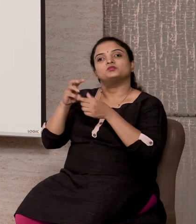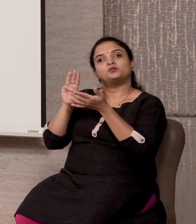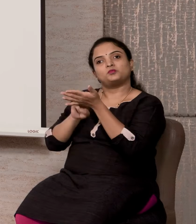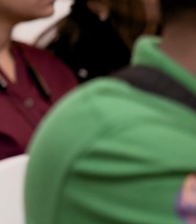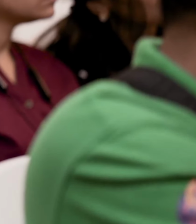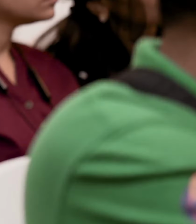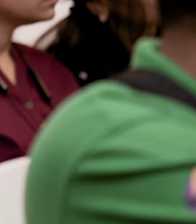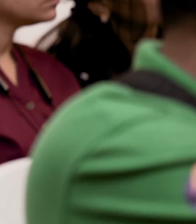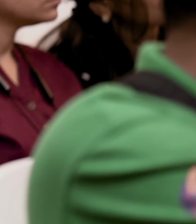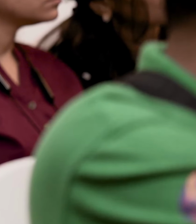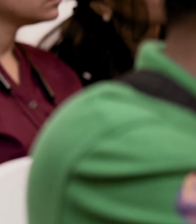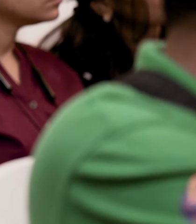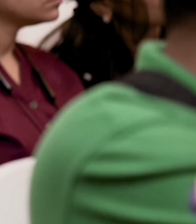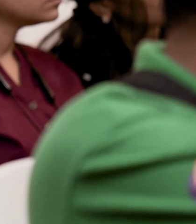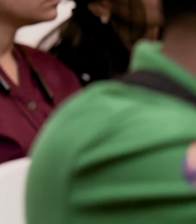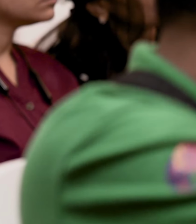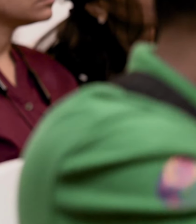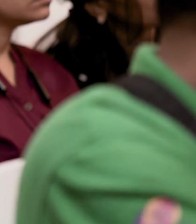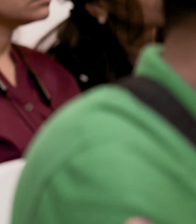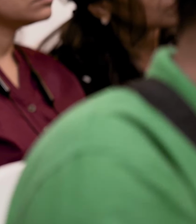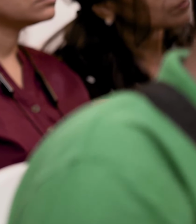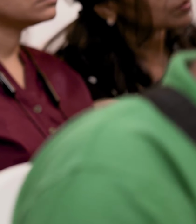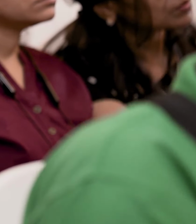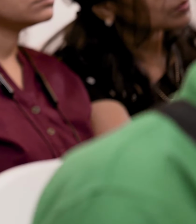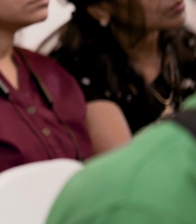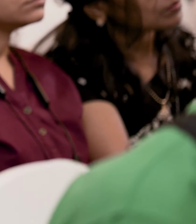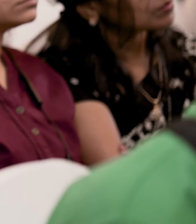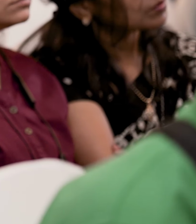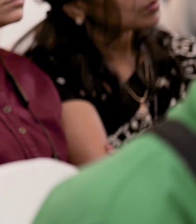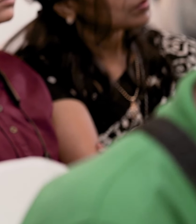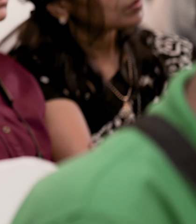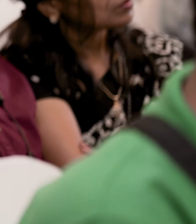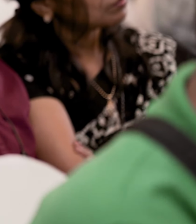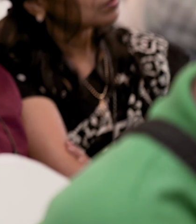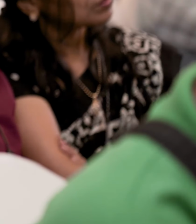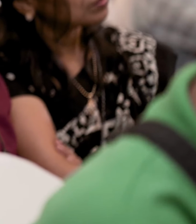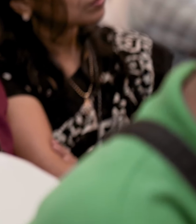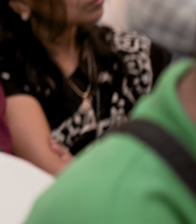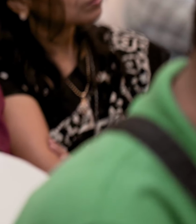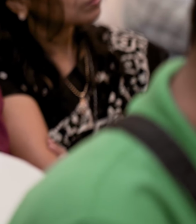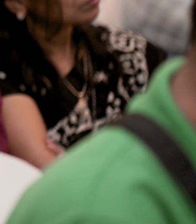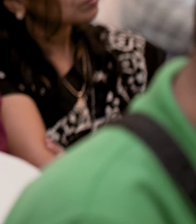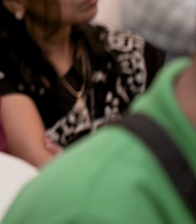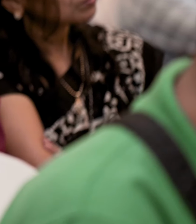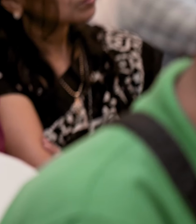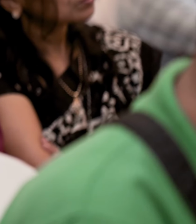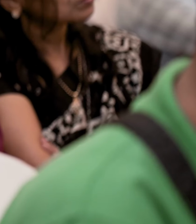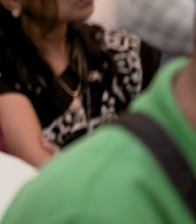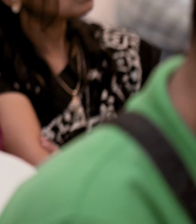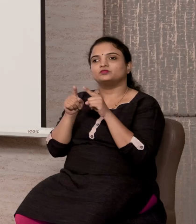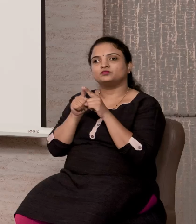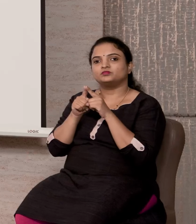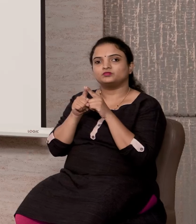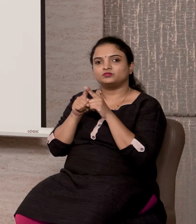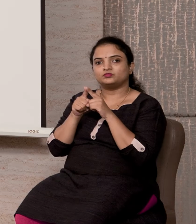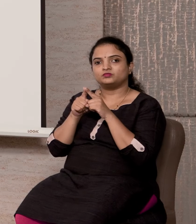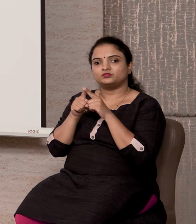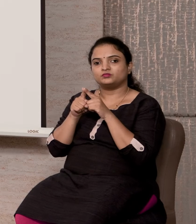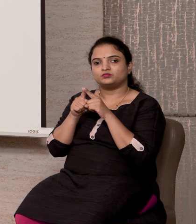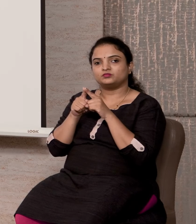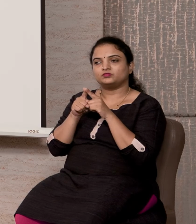are planning that every year we will conduct these type of symposiums and other faculty development programs, which can aid them to